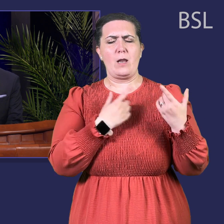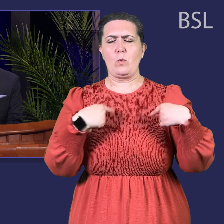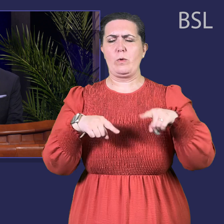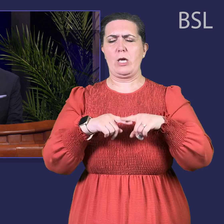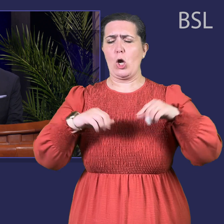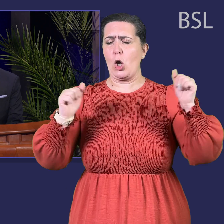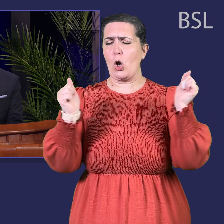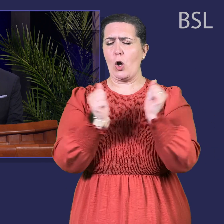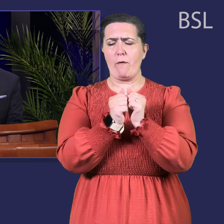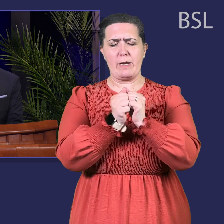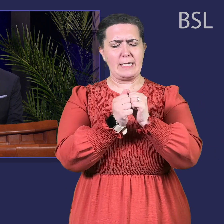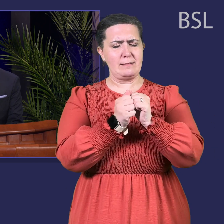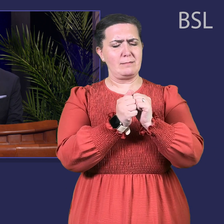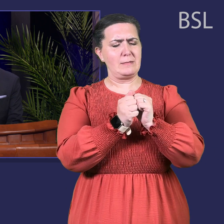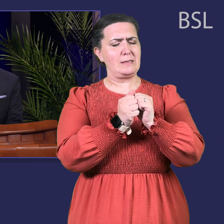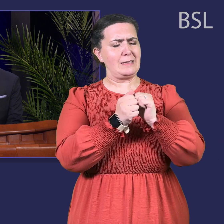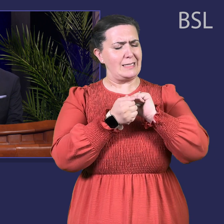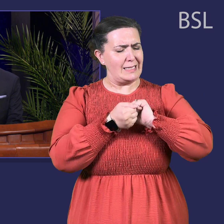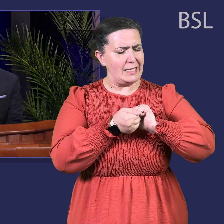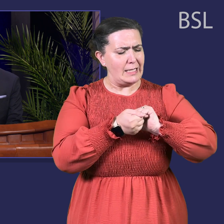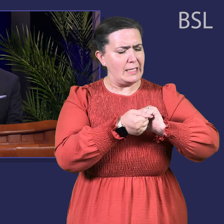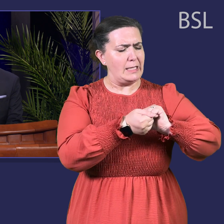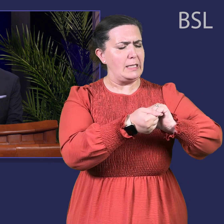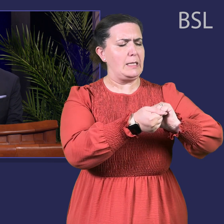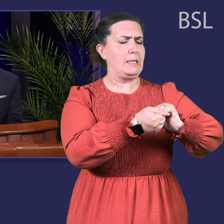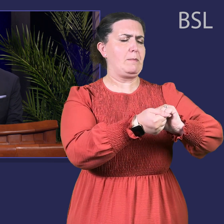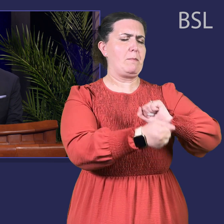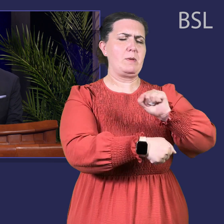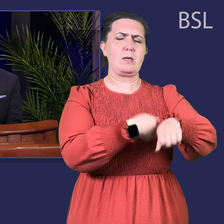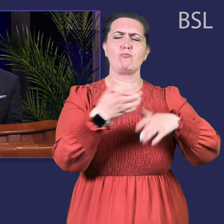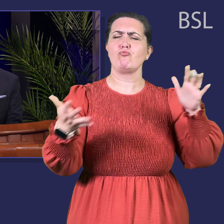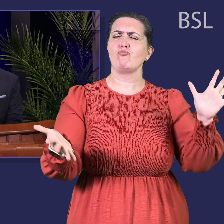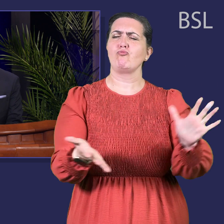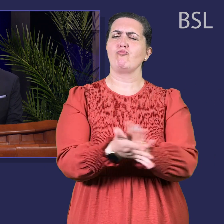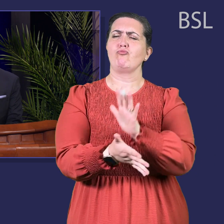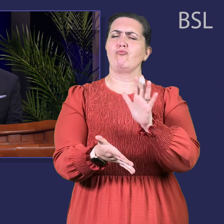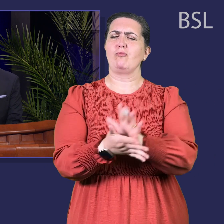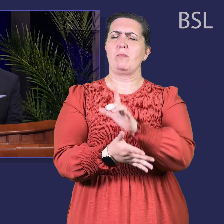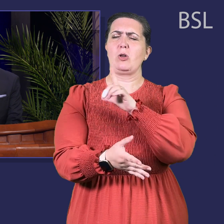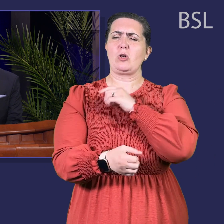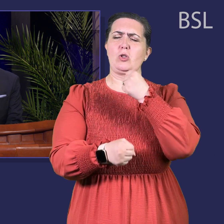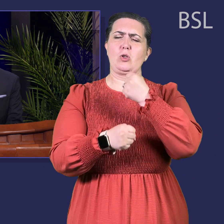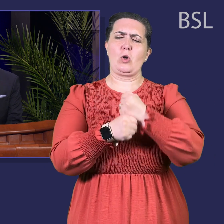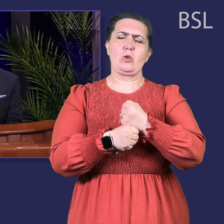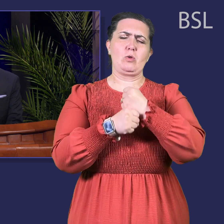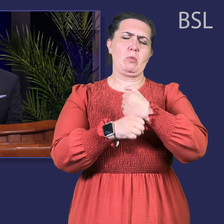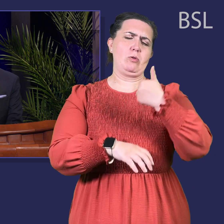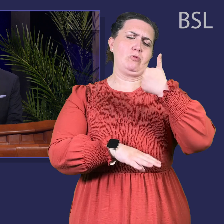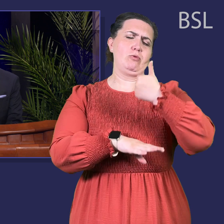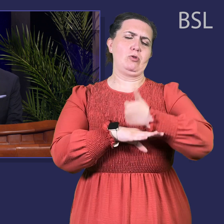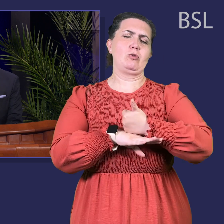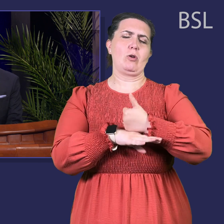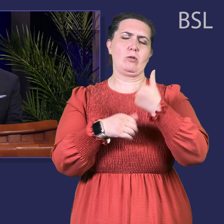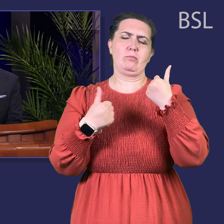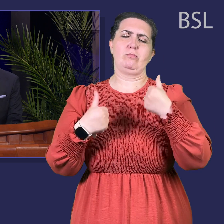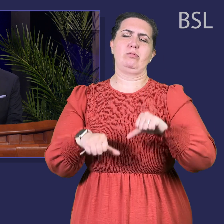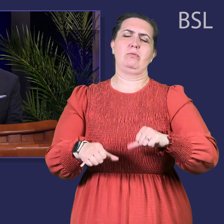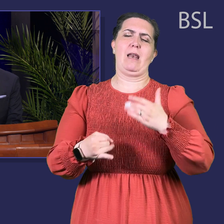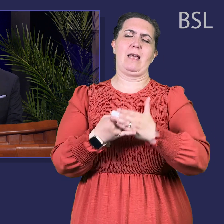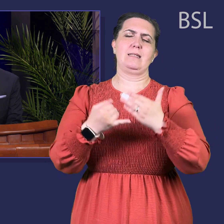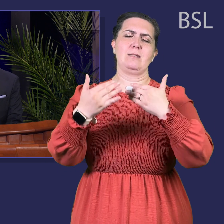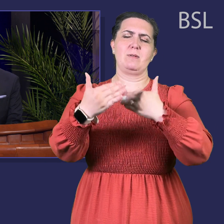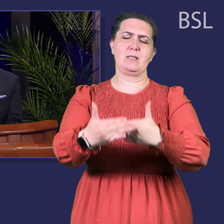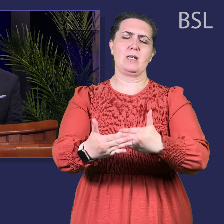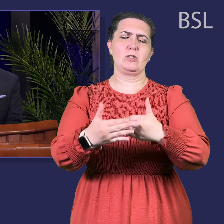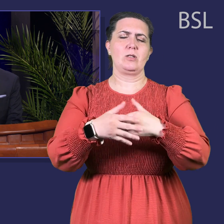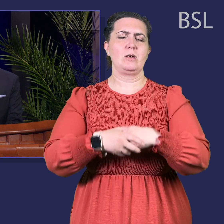to walk on the covenant path and rejoice in the blessings of this gospel that has been restored in this